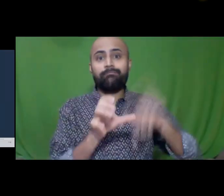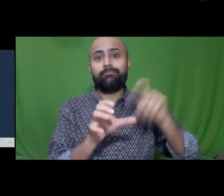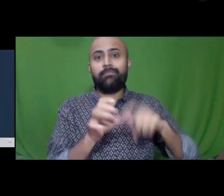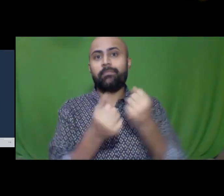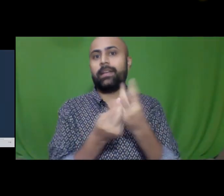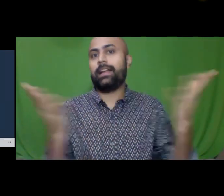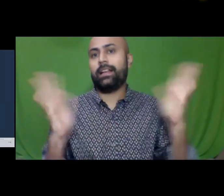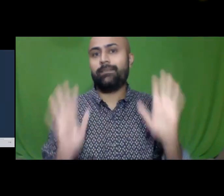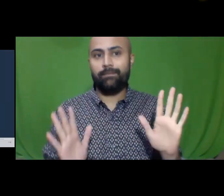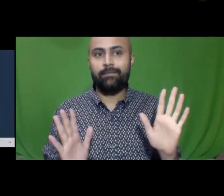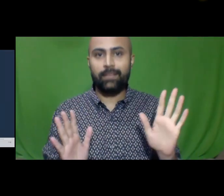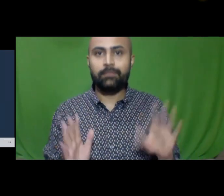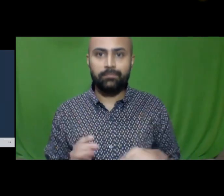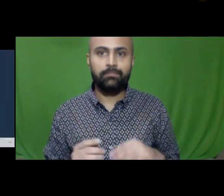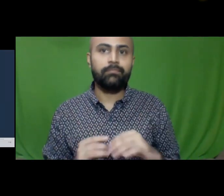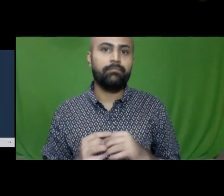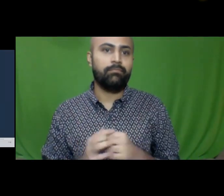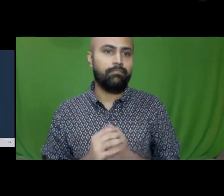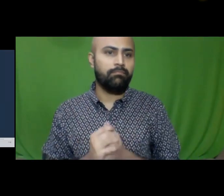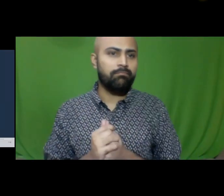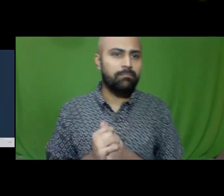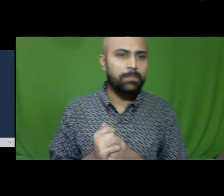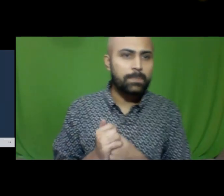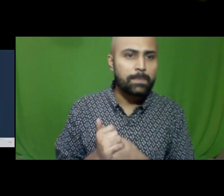workshops. So many deaf people had joined in.